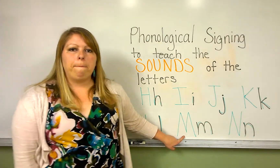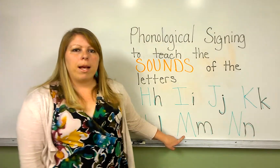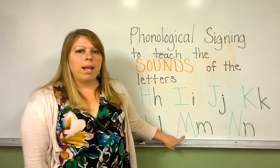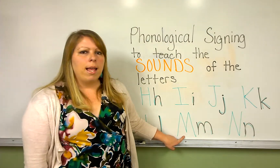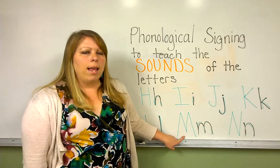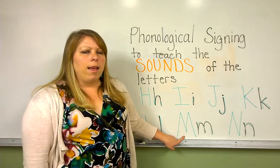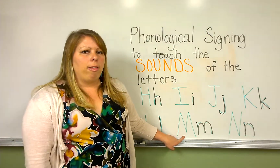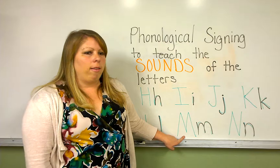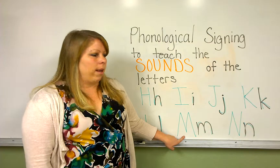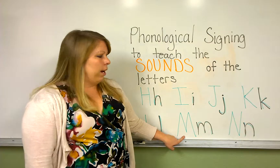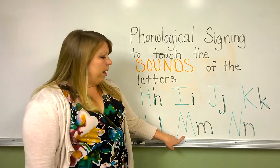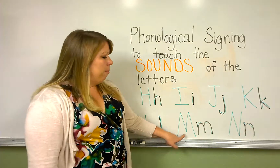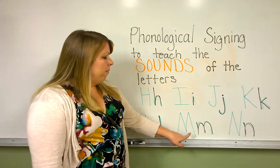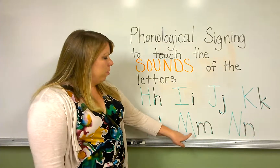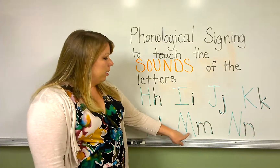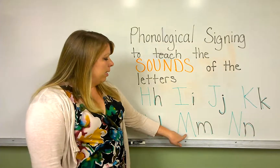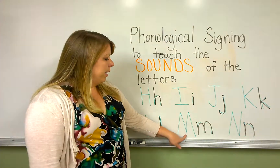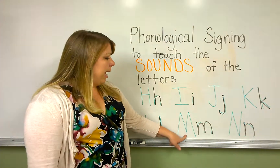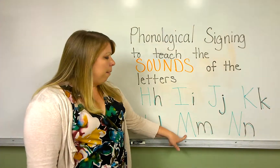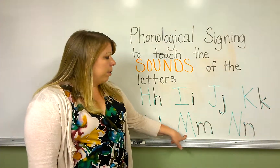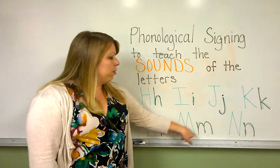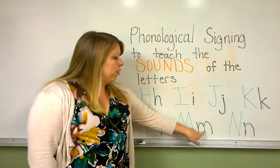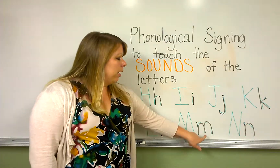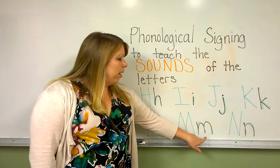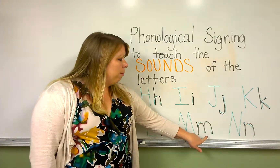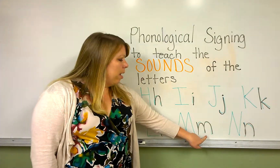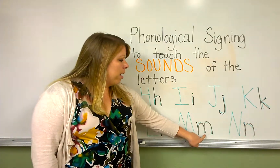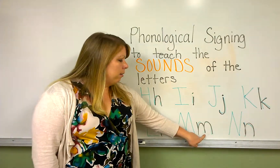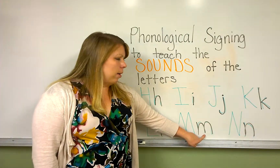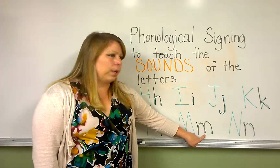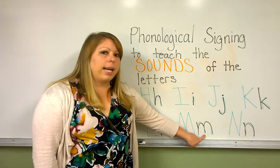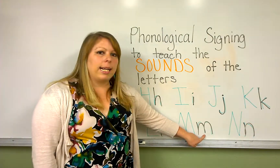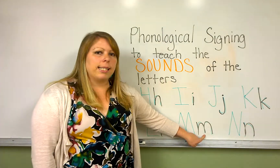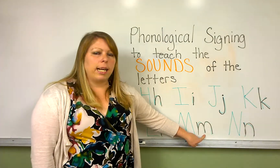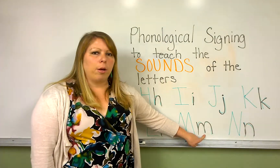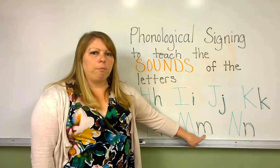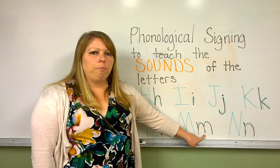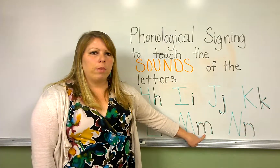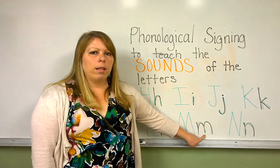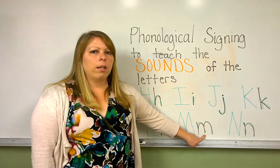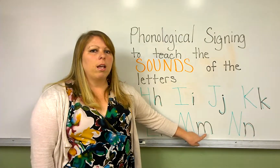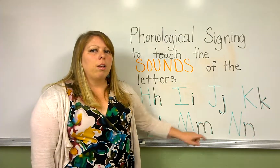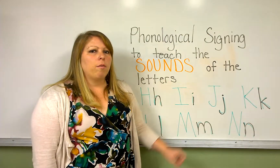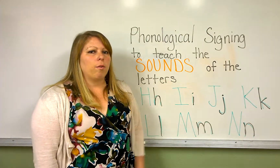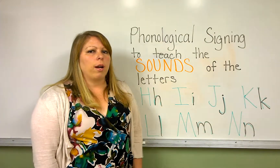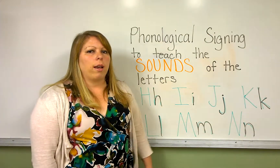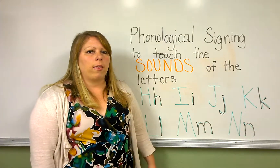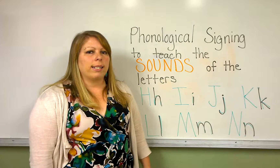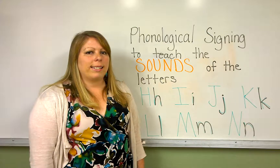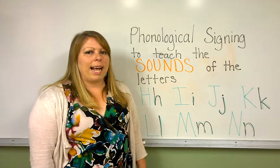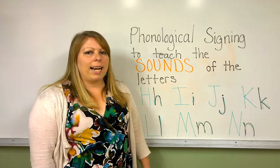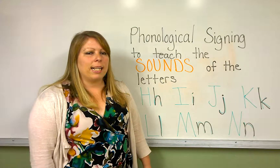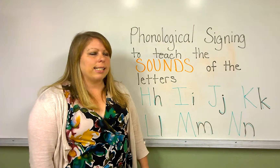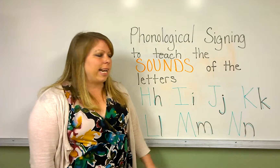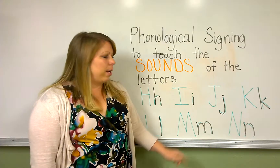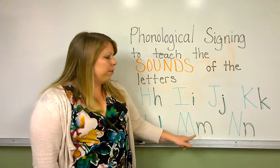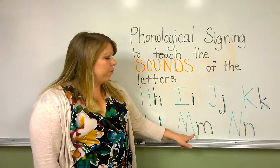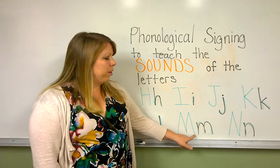M. The letter M, of course, has a capital M and a lowercase m. For the sign and sound for the